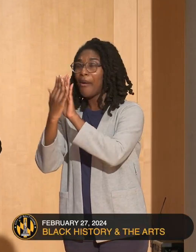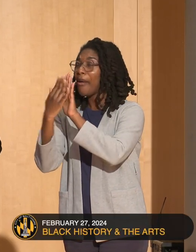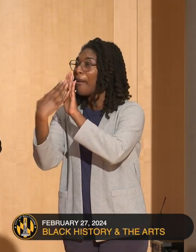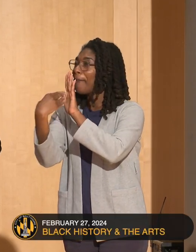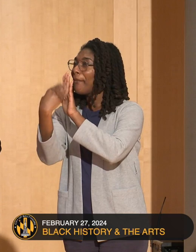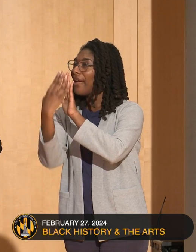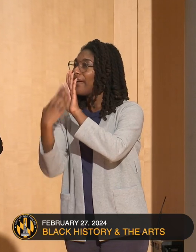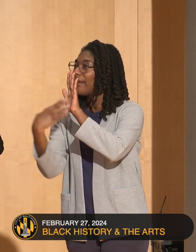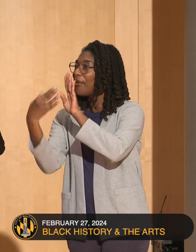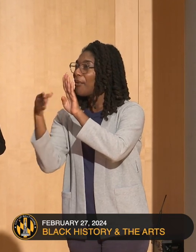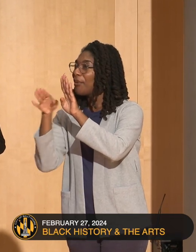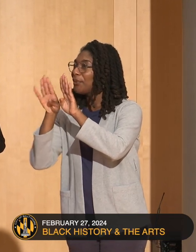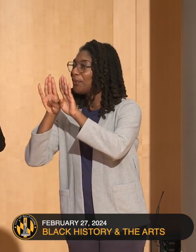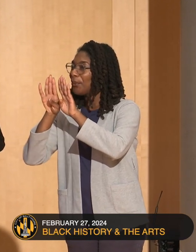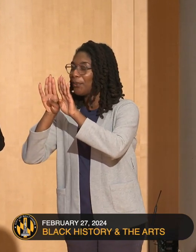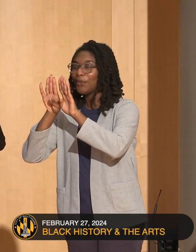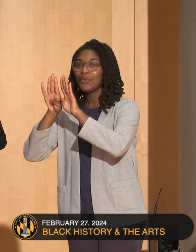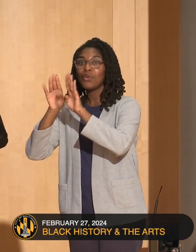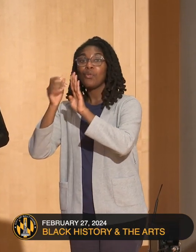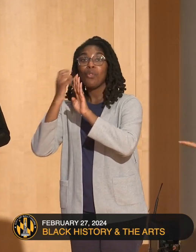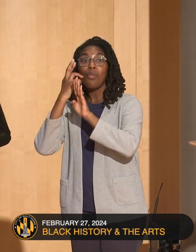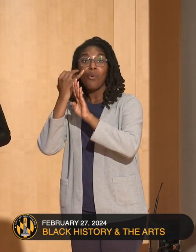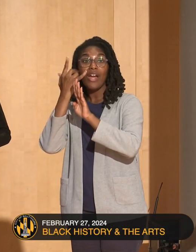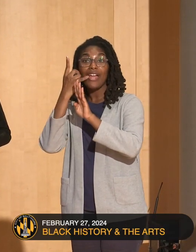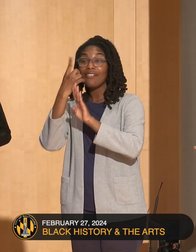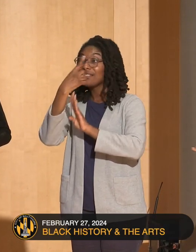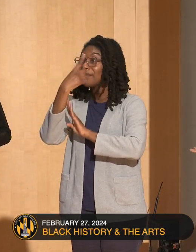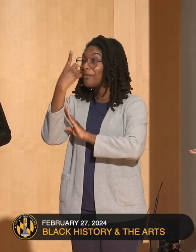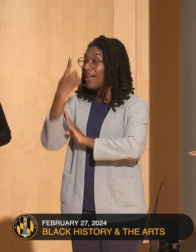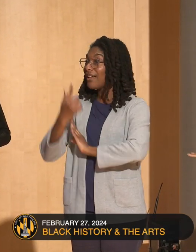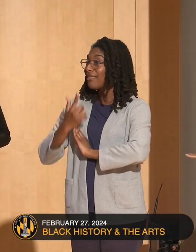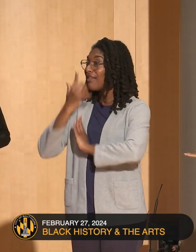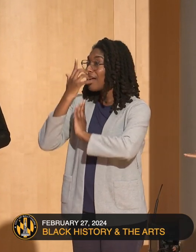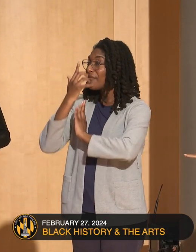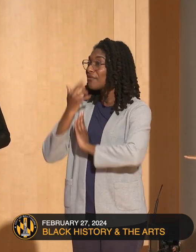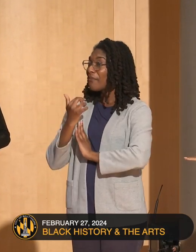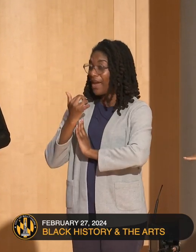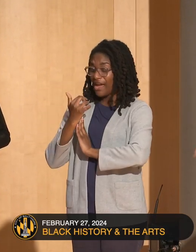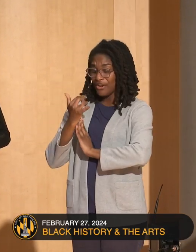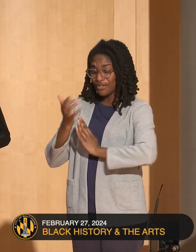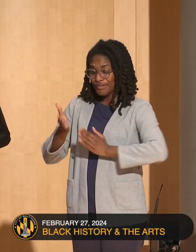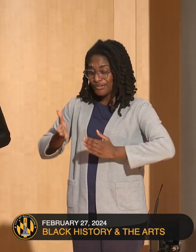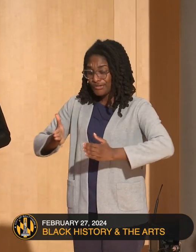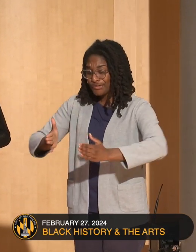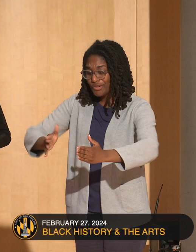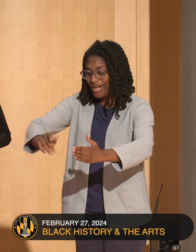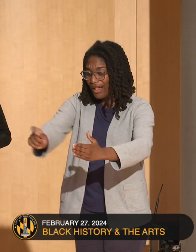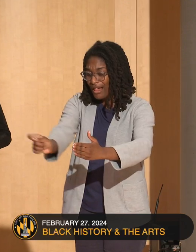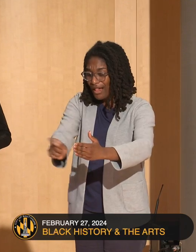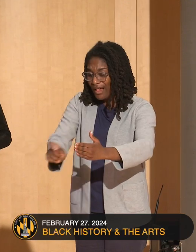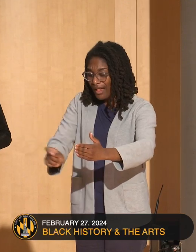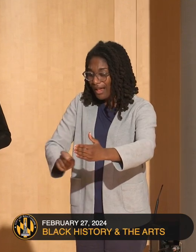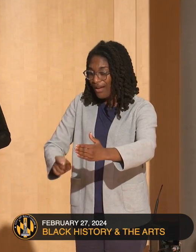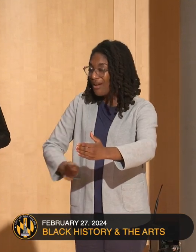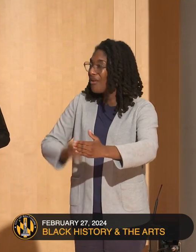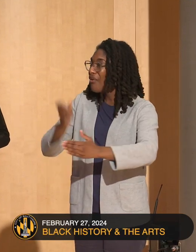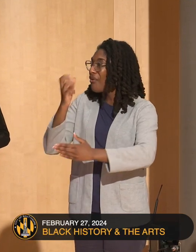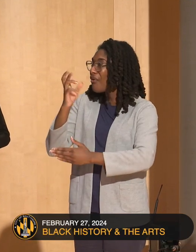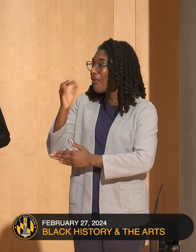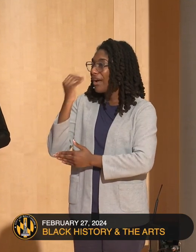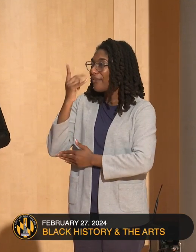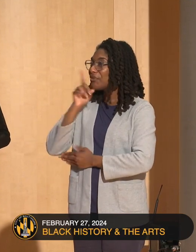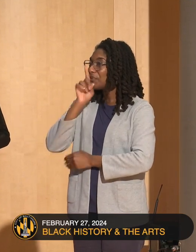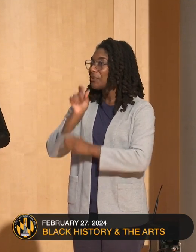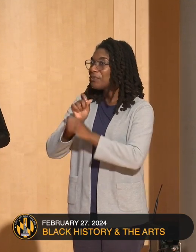doors, if it's Black Lives Matter that's written in the street, or if it is truly like a Black